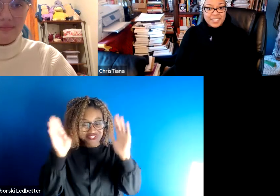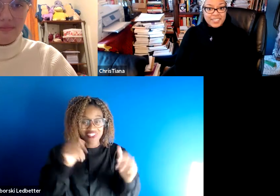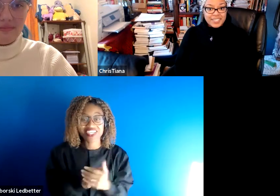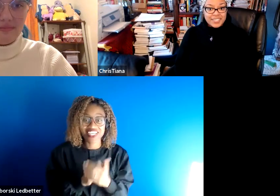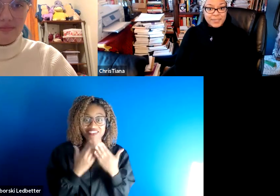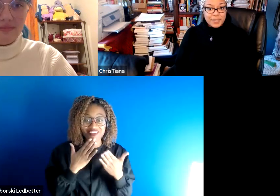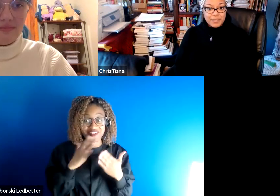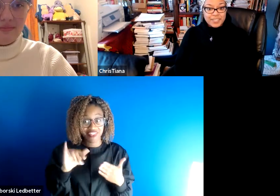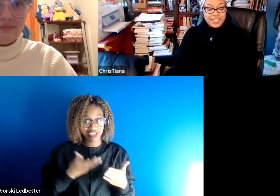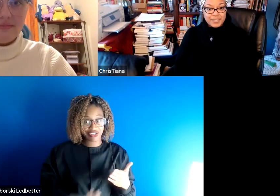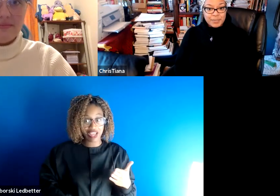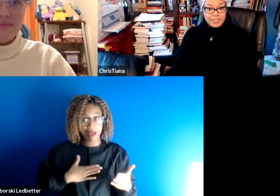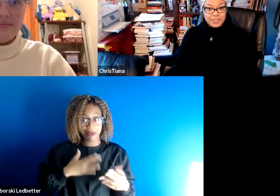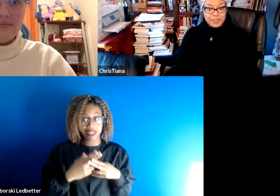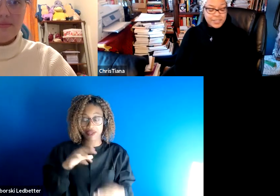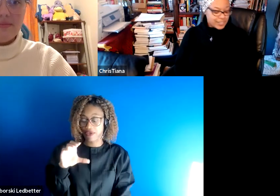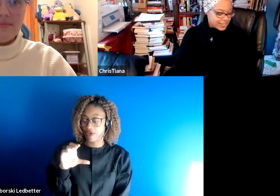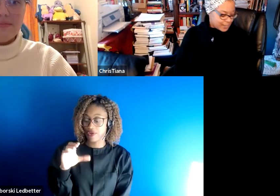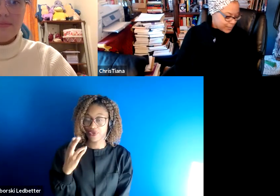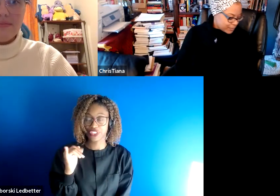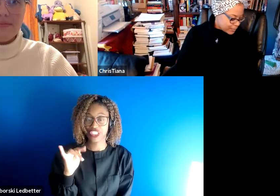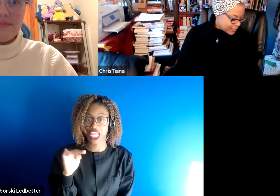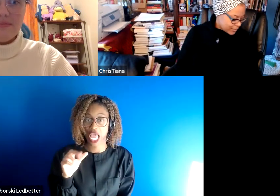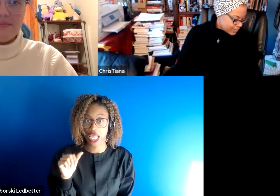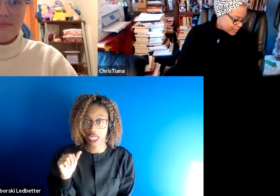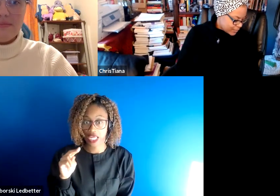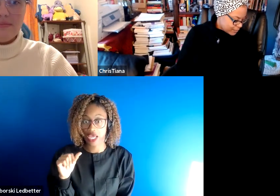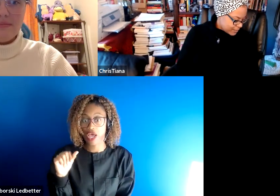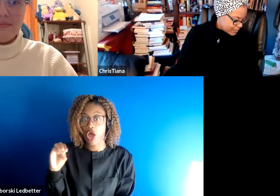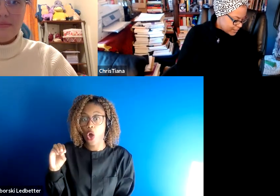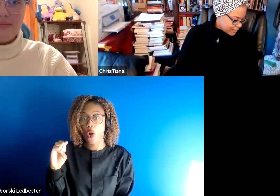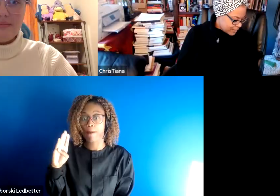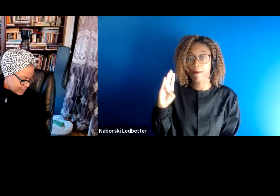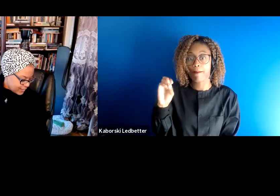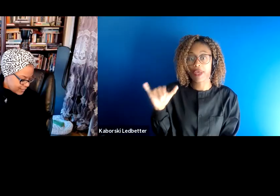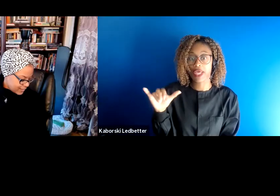that introduction. My name is Christiana Obi Sumner. My pronouns are they, them.